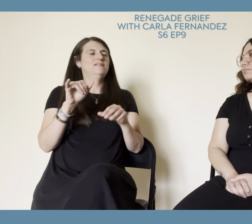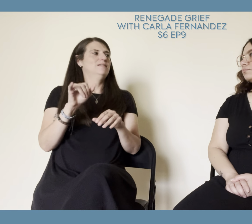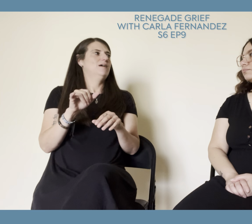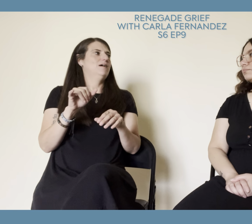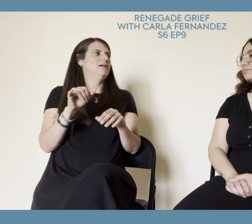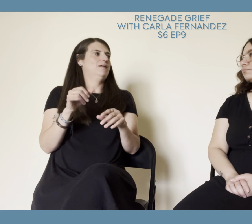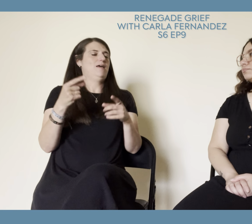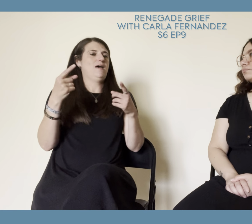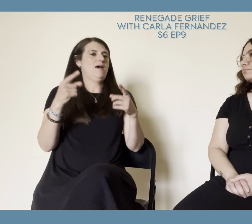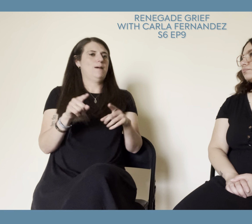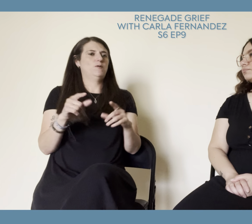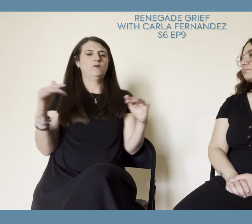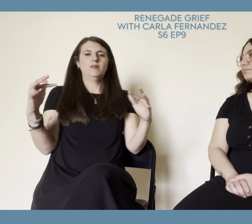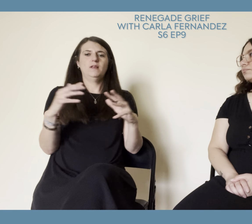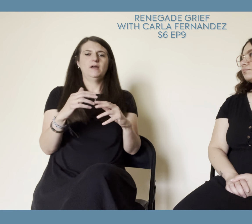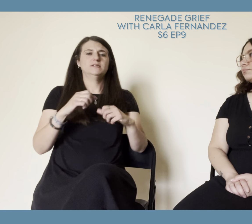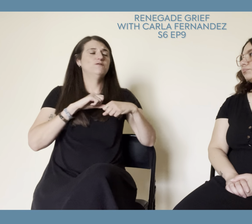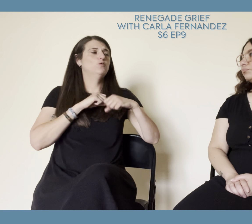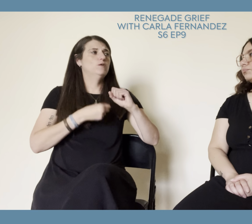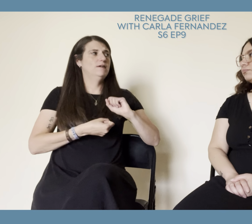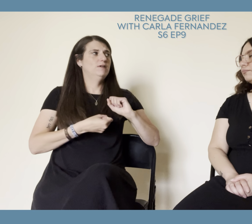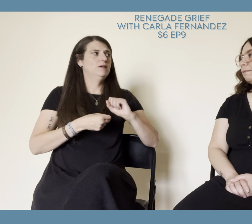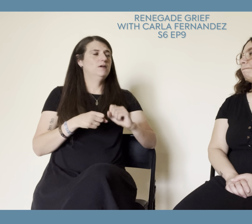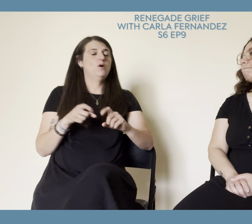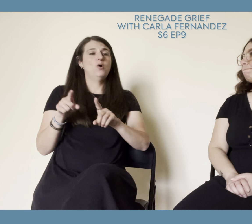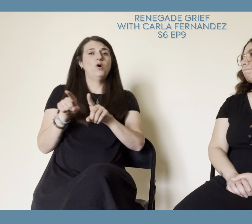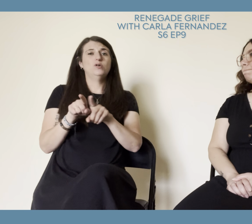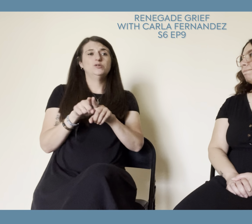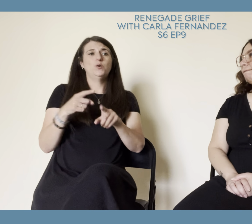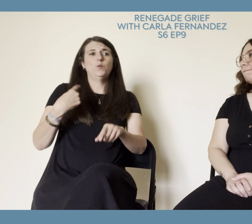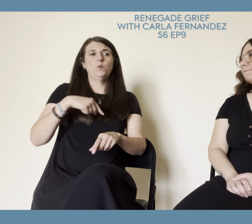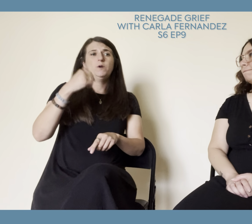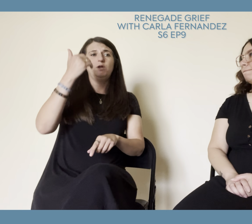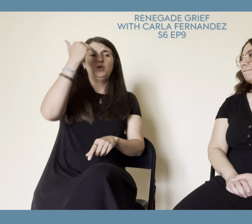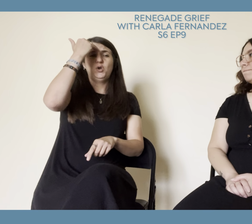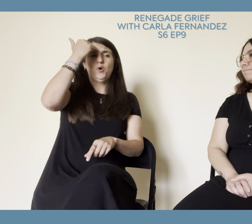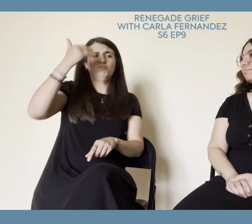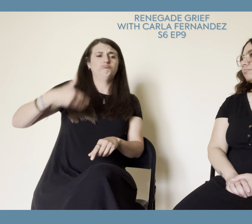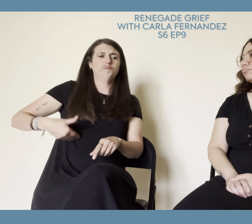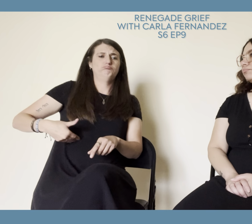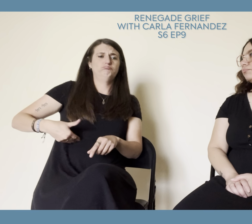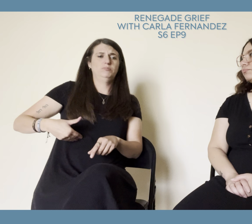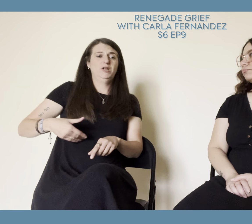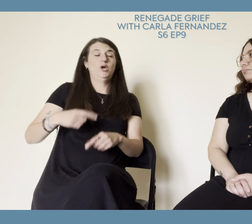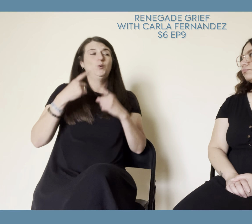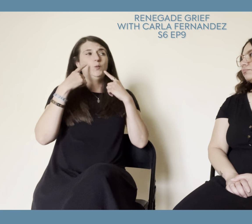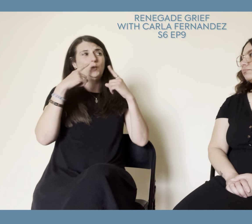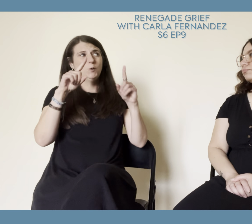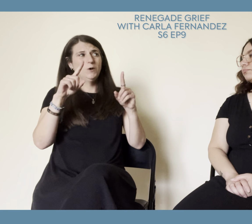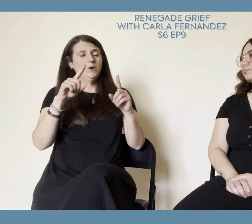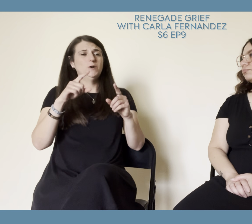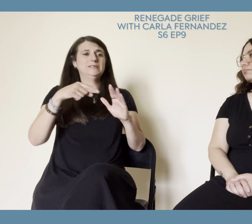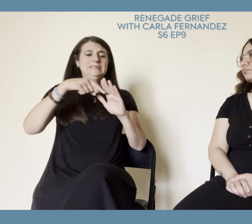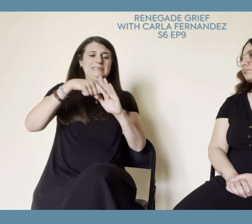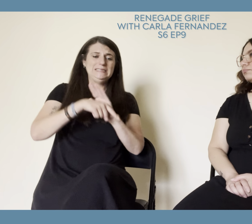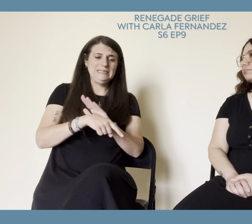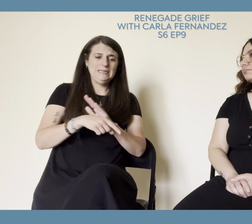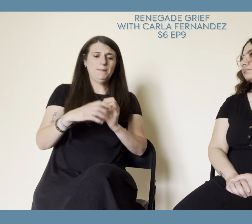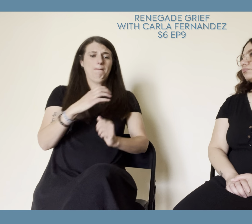of collective grieving, and we kind of know it instinctively, like that it works and that it's deep and that it's powerful and that it's medicine.